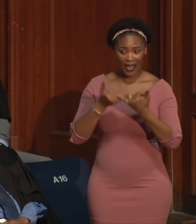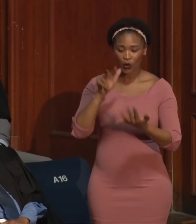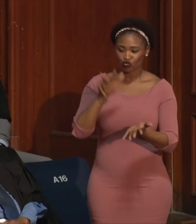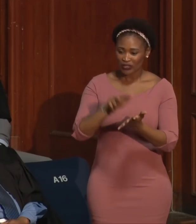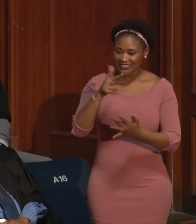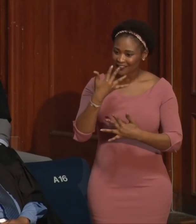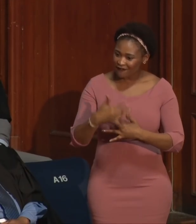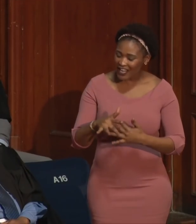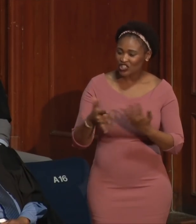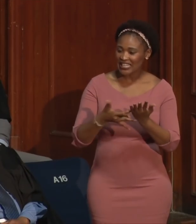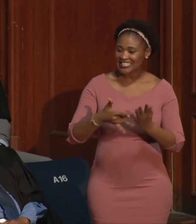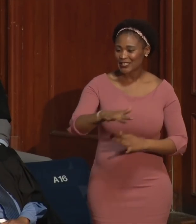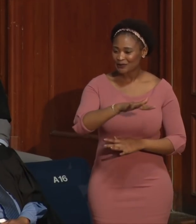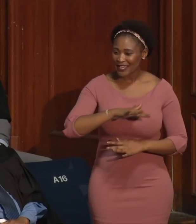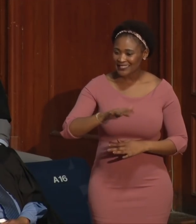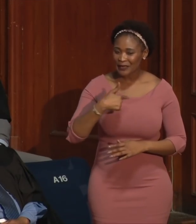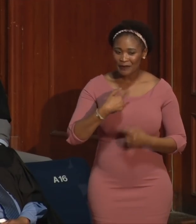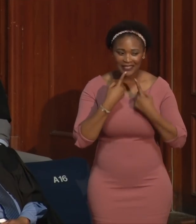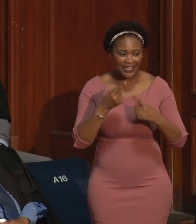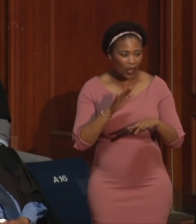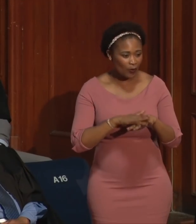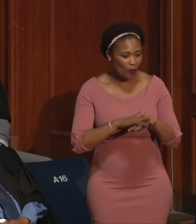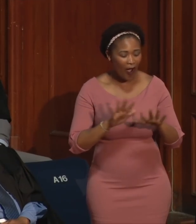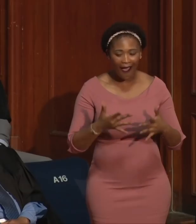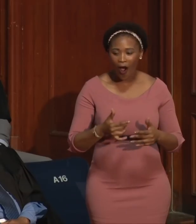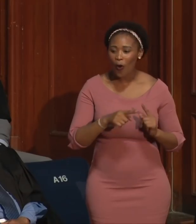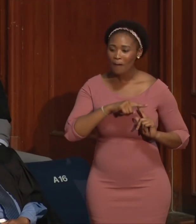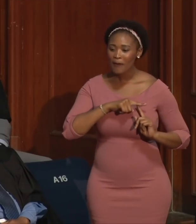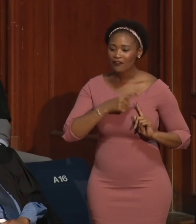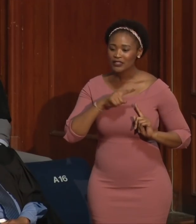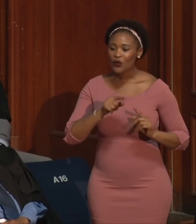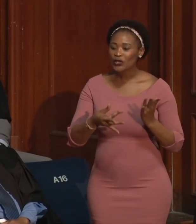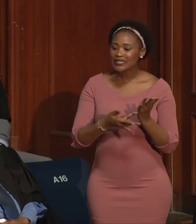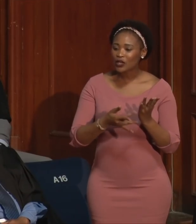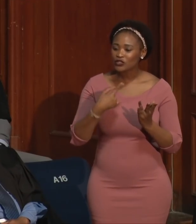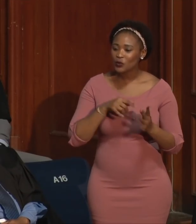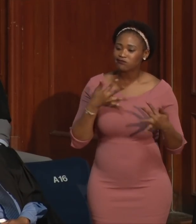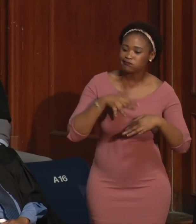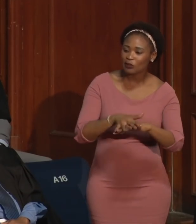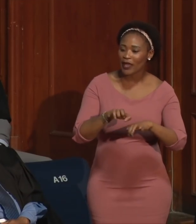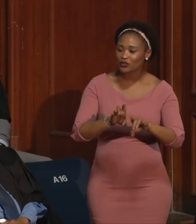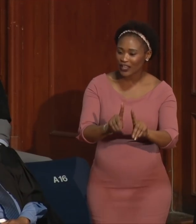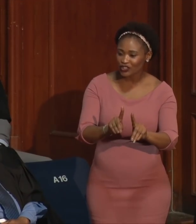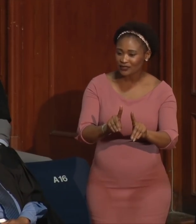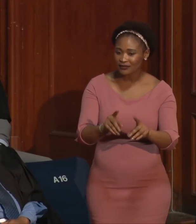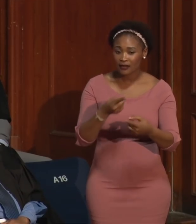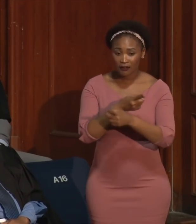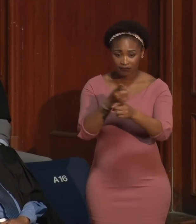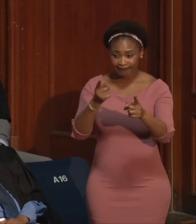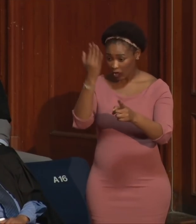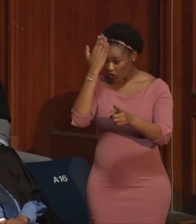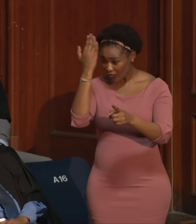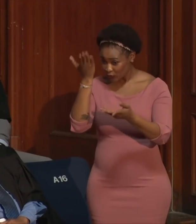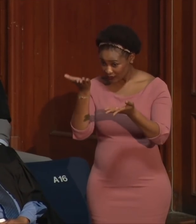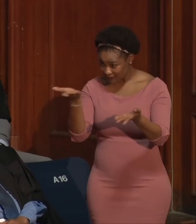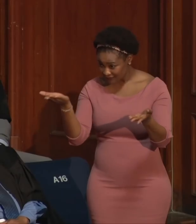a bit about that, but really around how do we bring the benefits of technology to learning and education. To the graduates that we're here